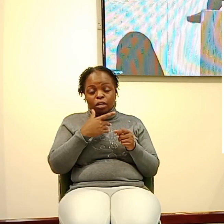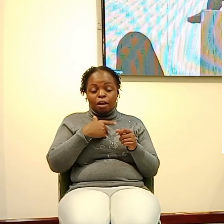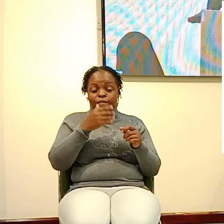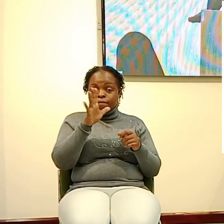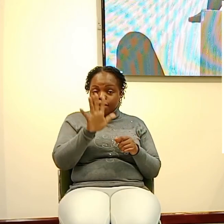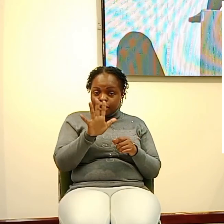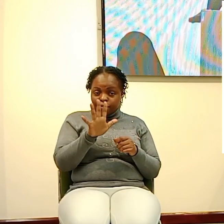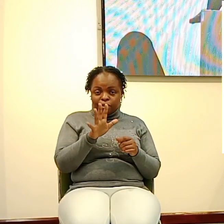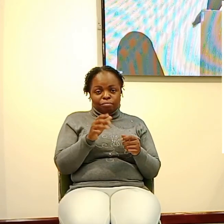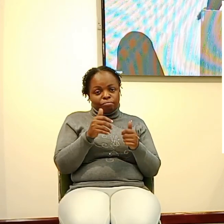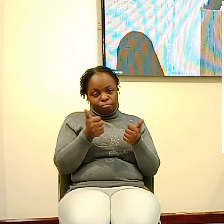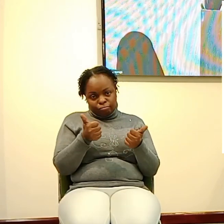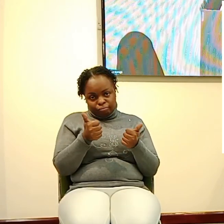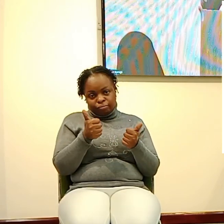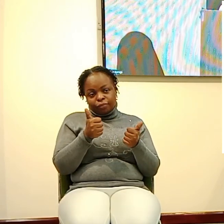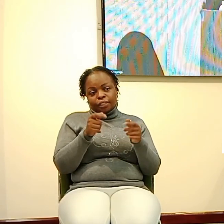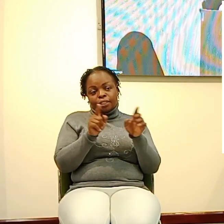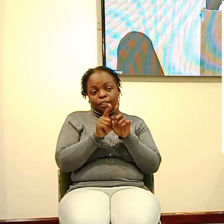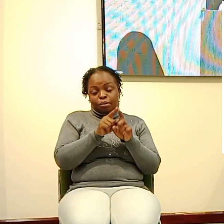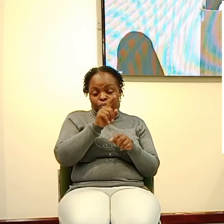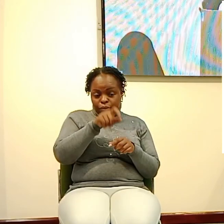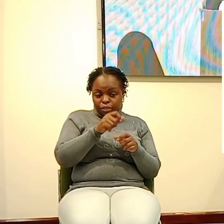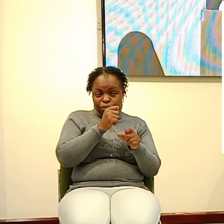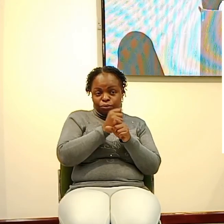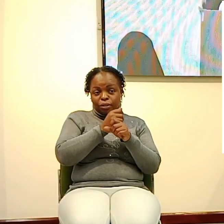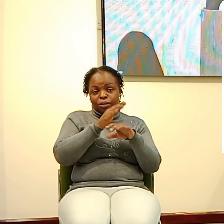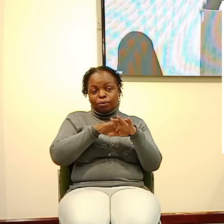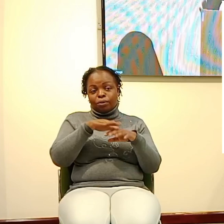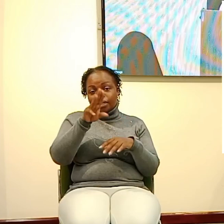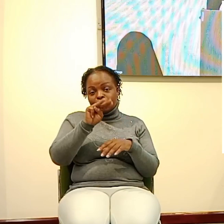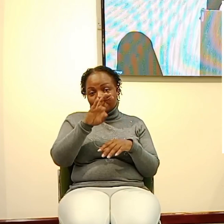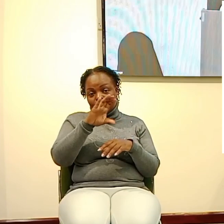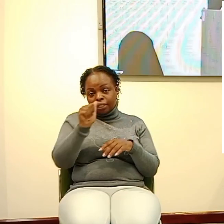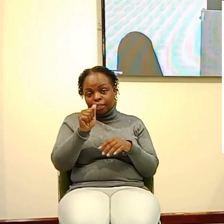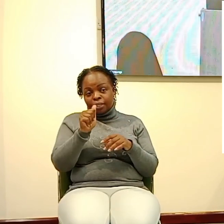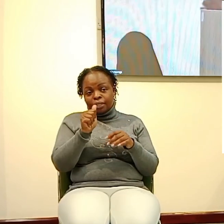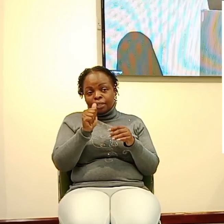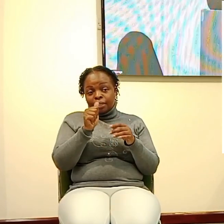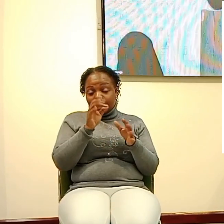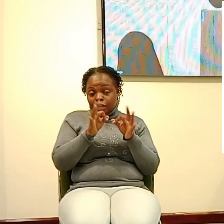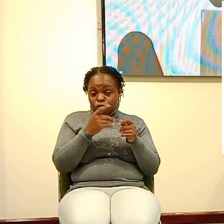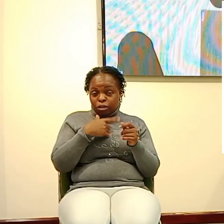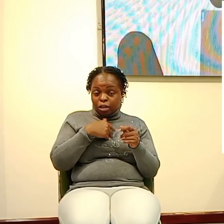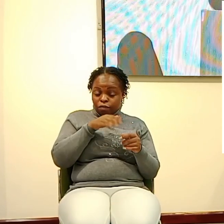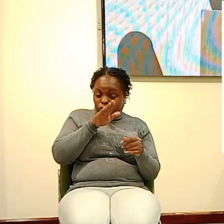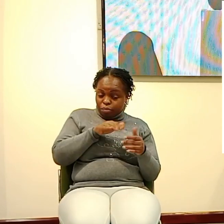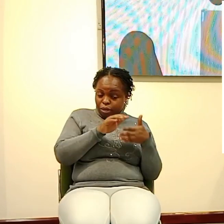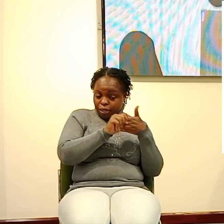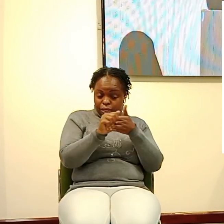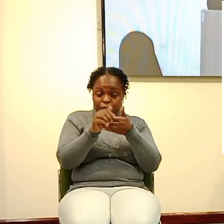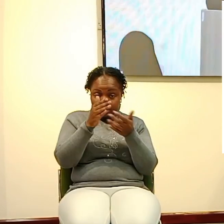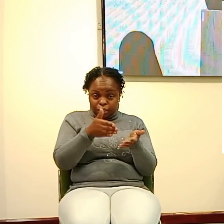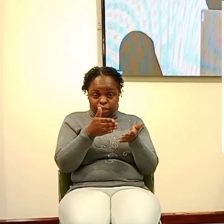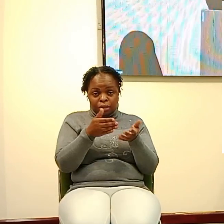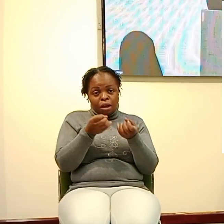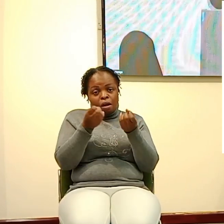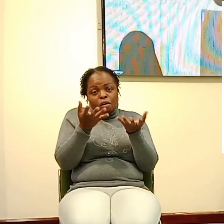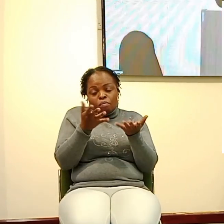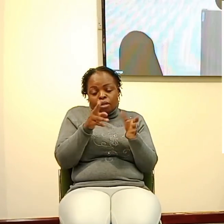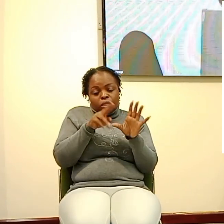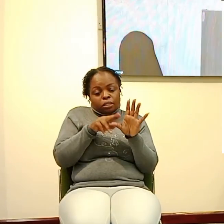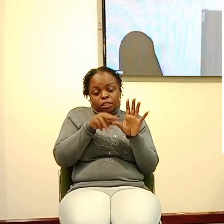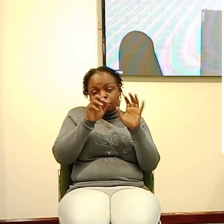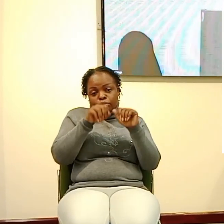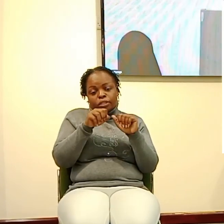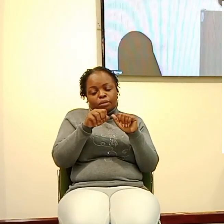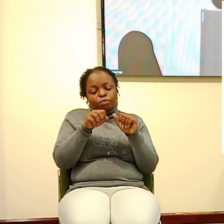dry. We need to work on the MCAs. And since we already have women leaders there, how many seats can